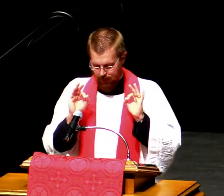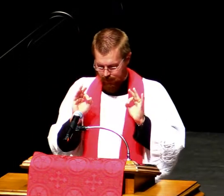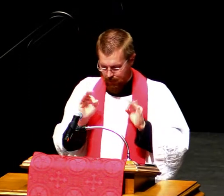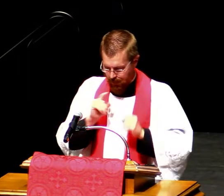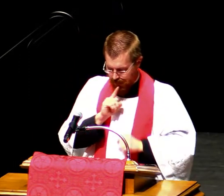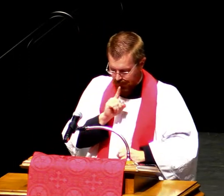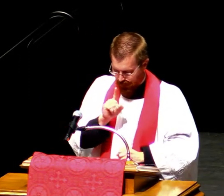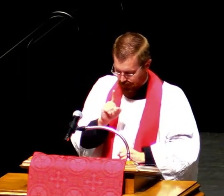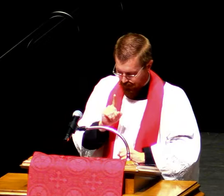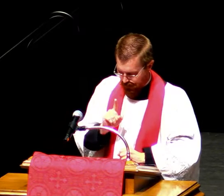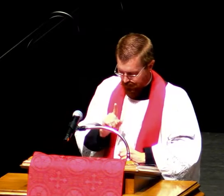indeed.